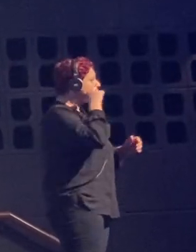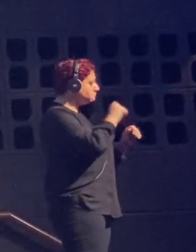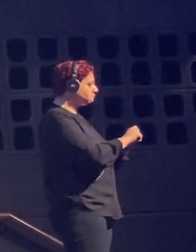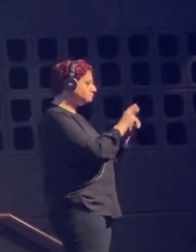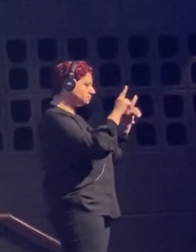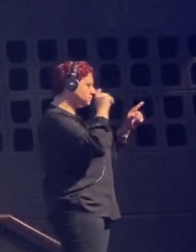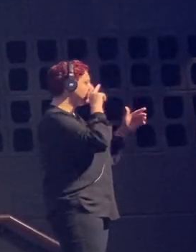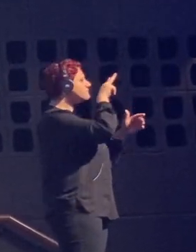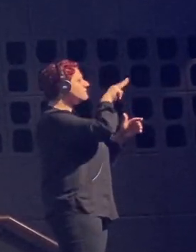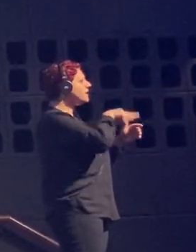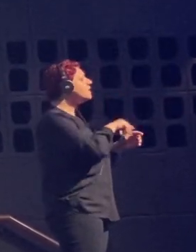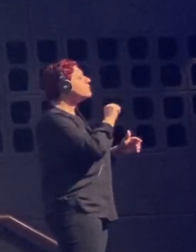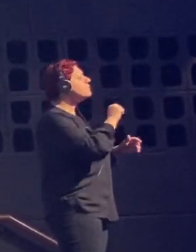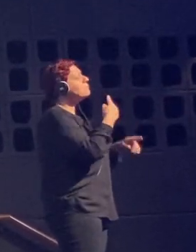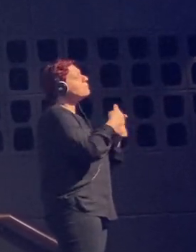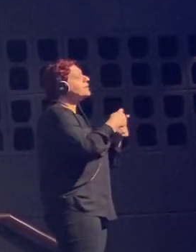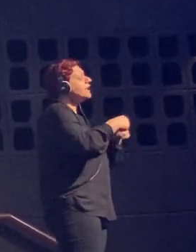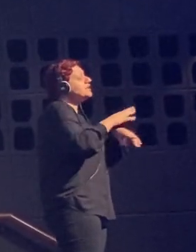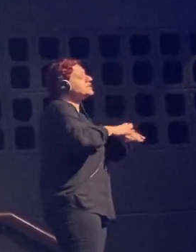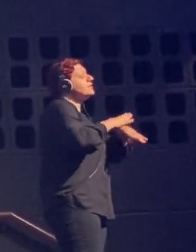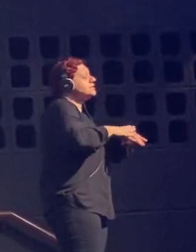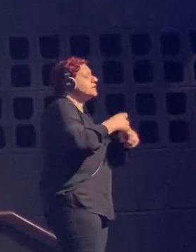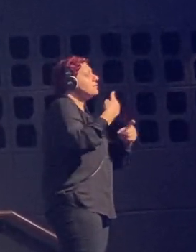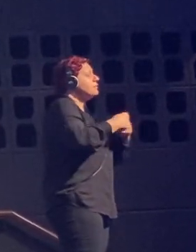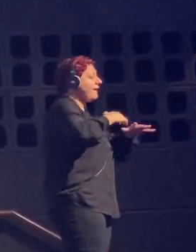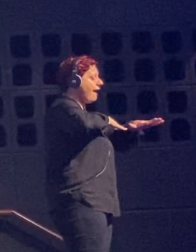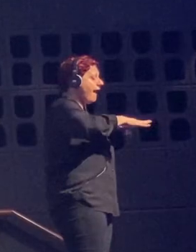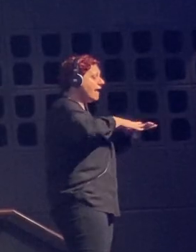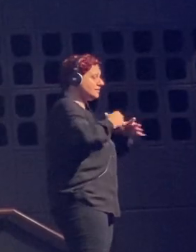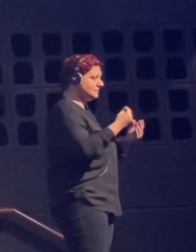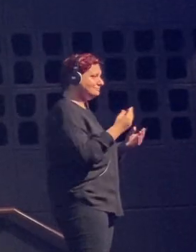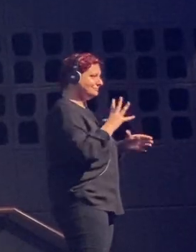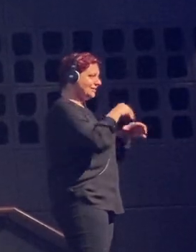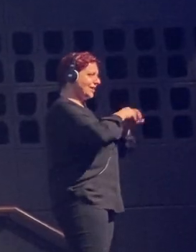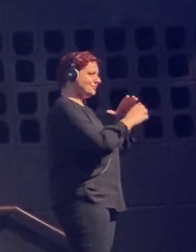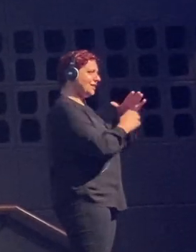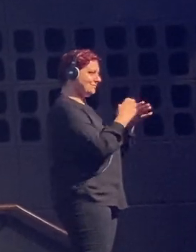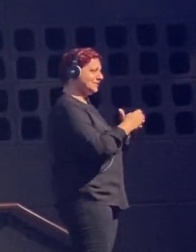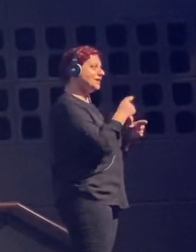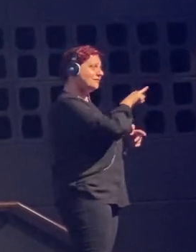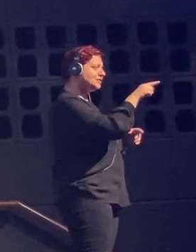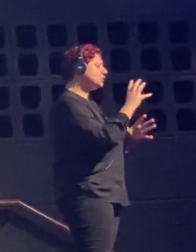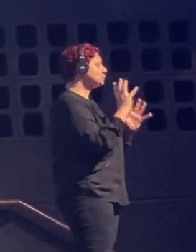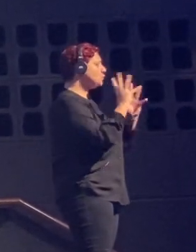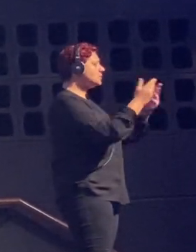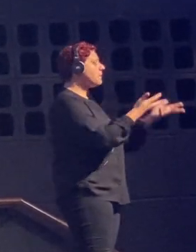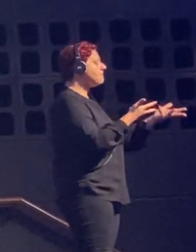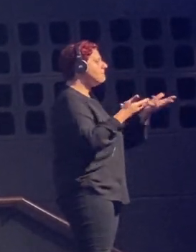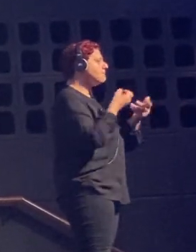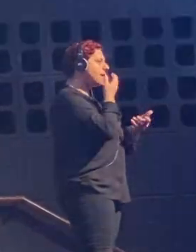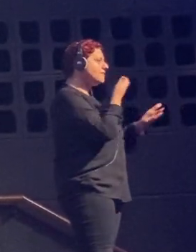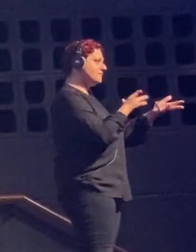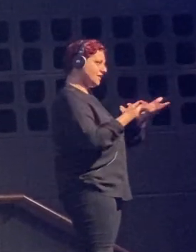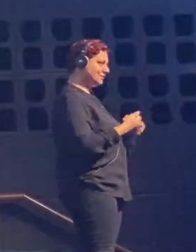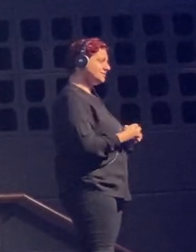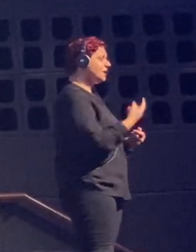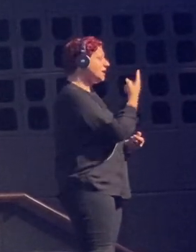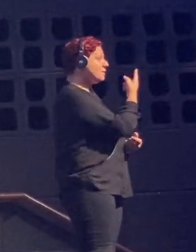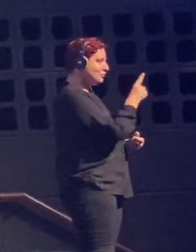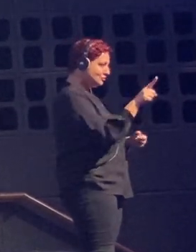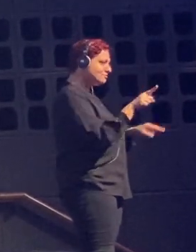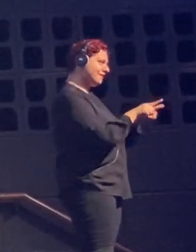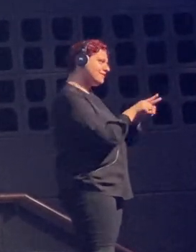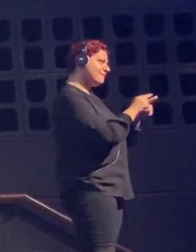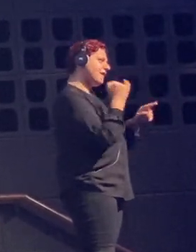do at Agile People. Welcome. And last but not least, we invite